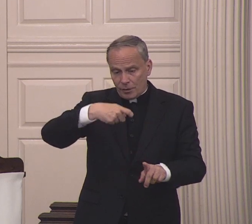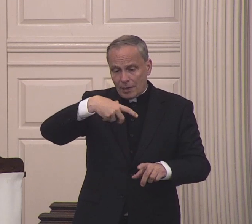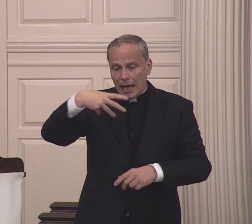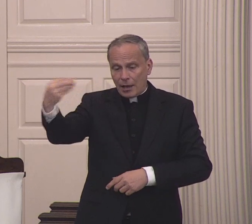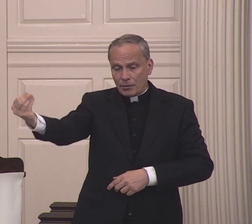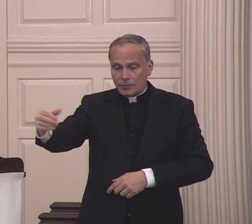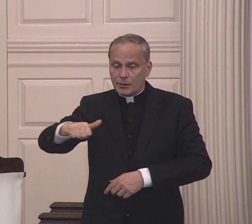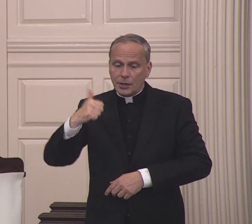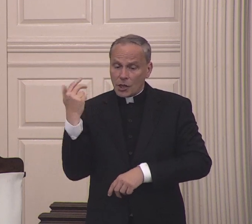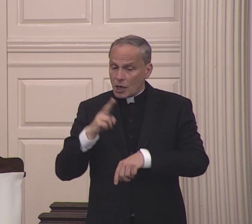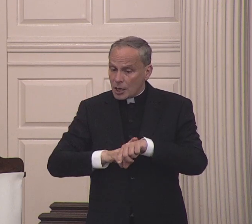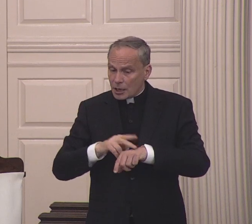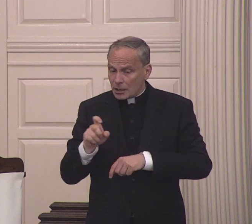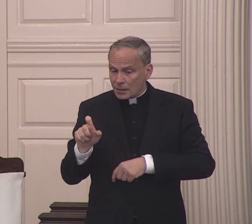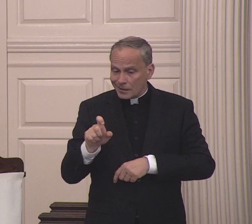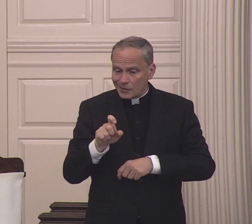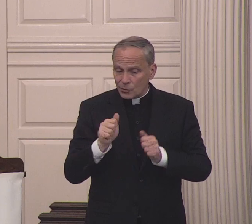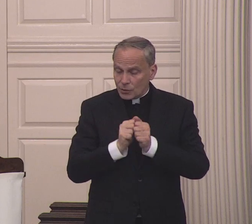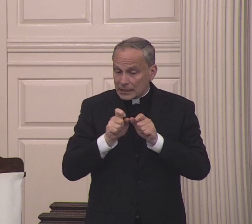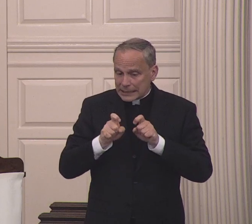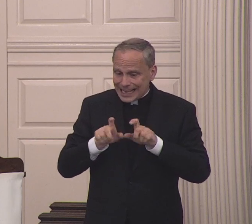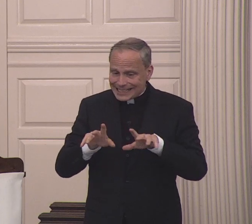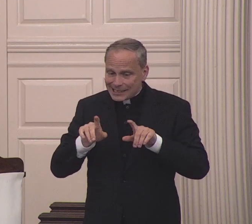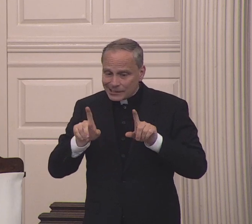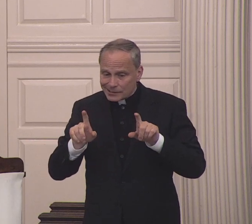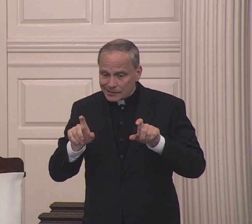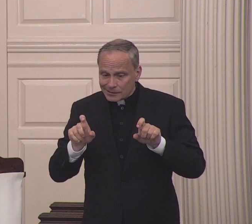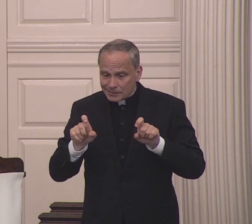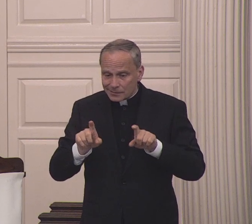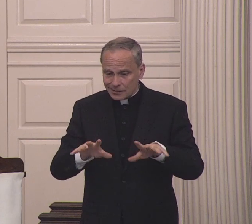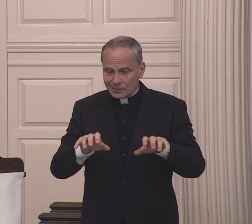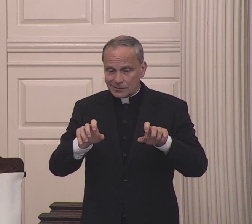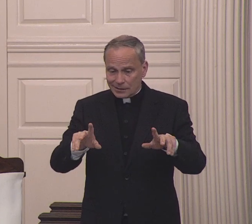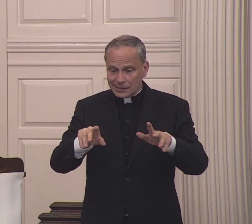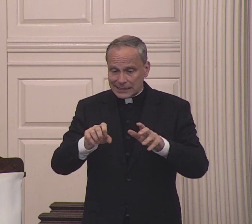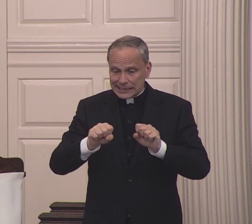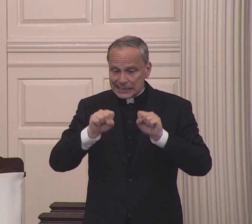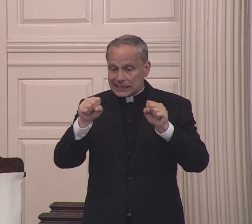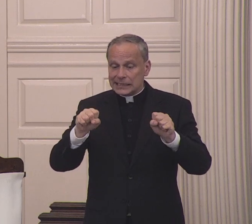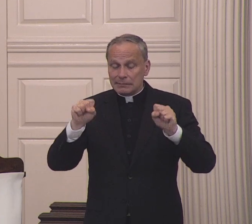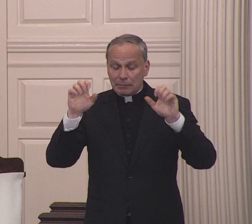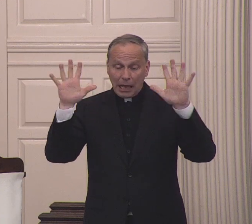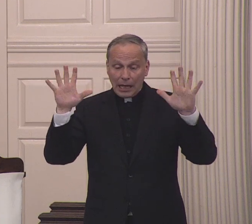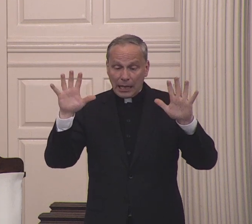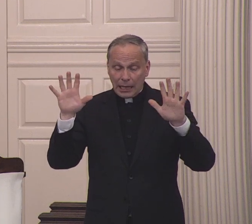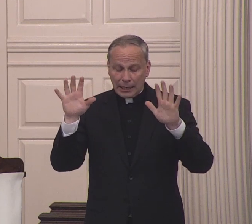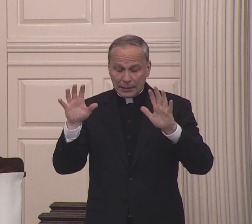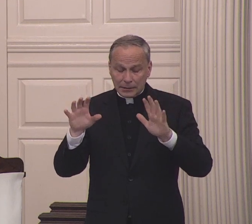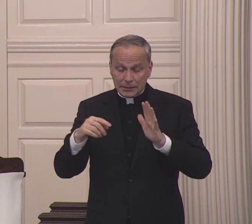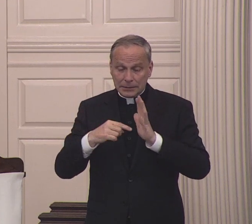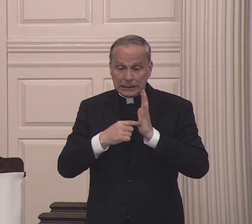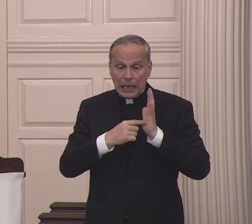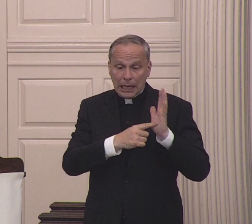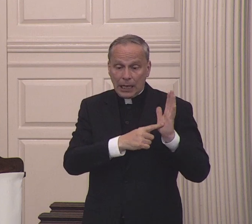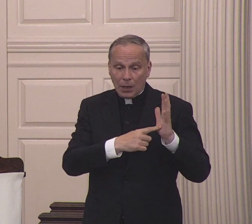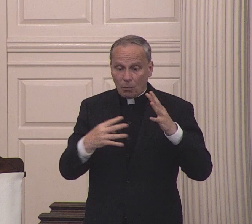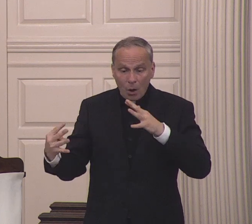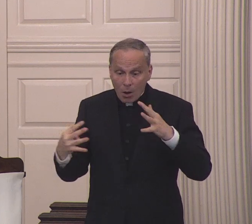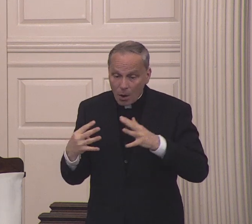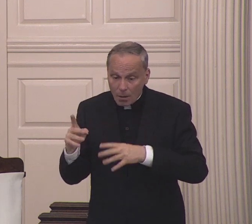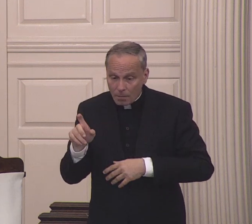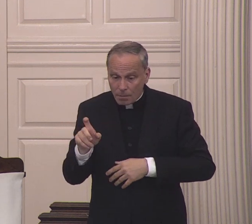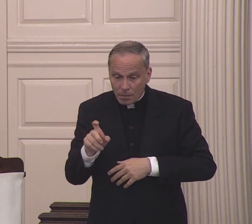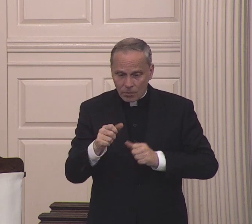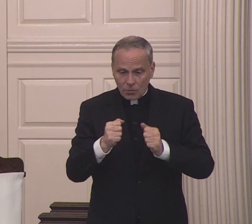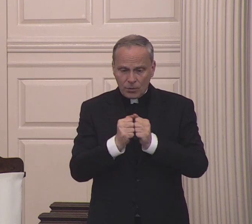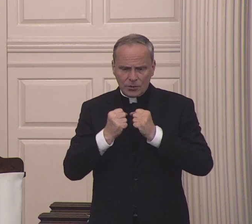nation by testings, by signs and wonders, by war,